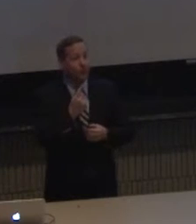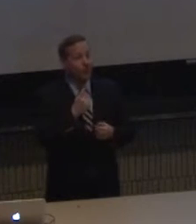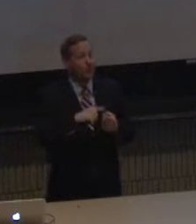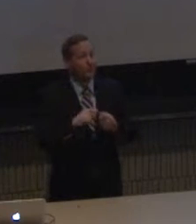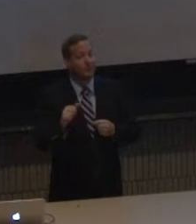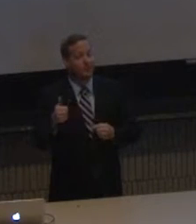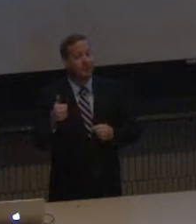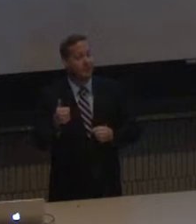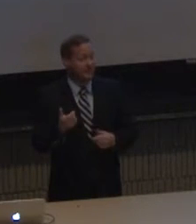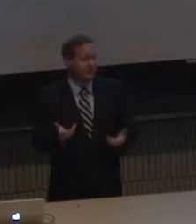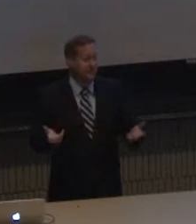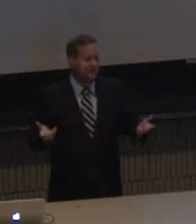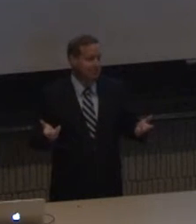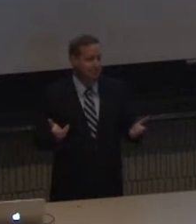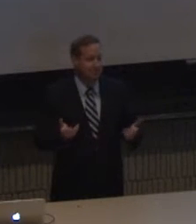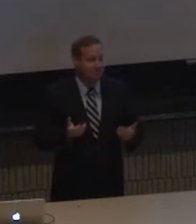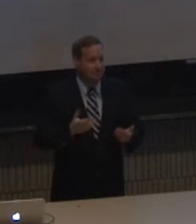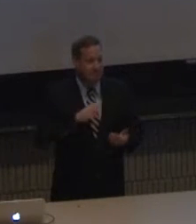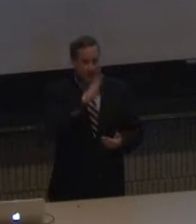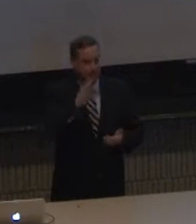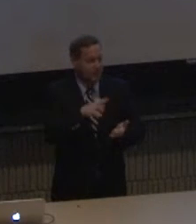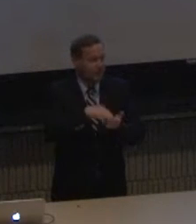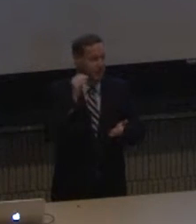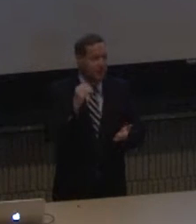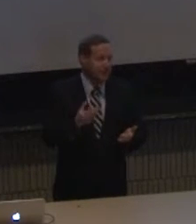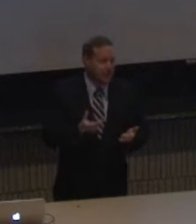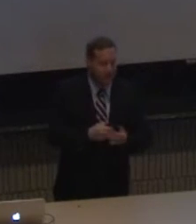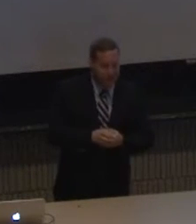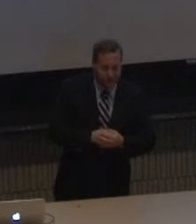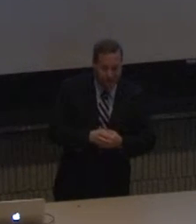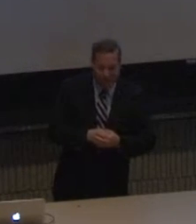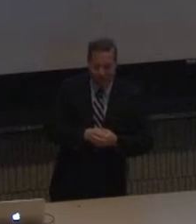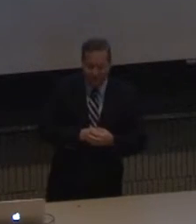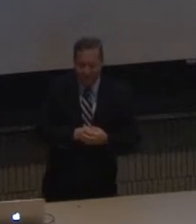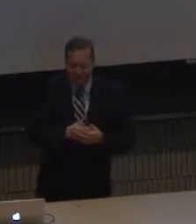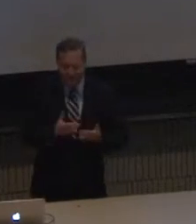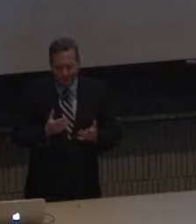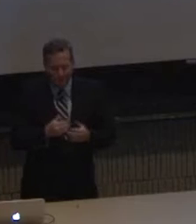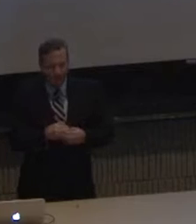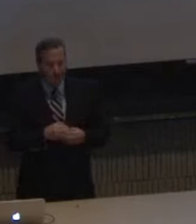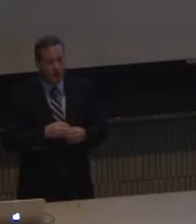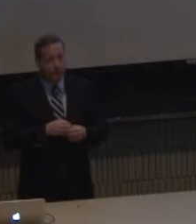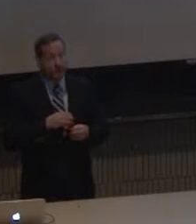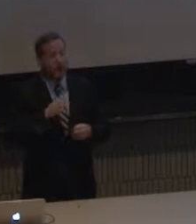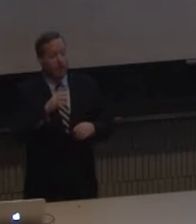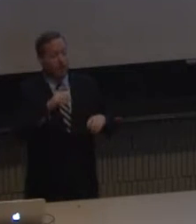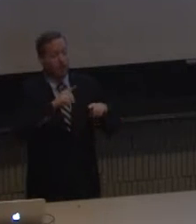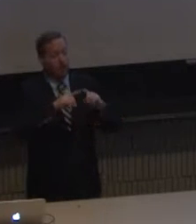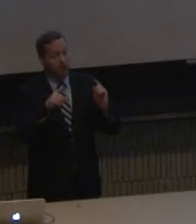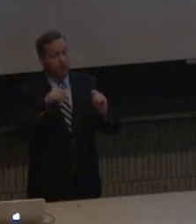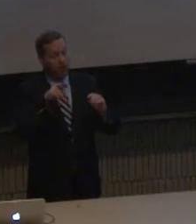They may or may not be literate in their language. They may or may not ever learn to count or manage money.